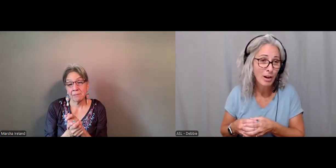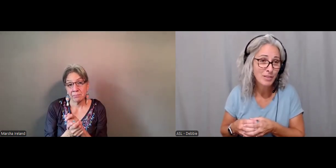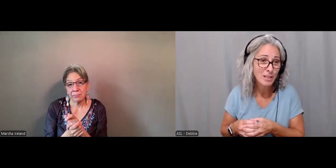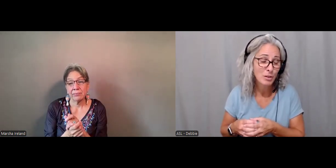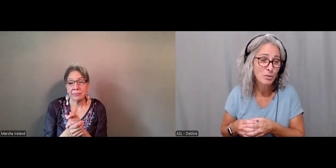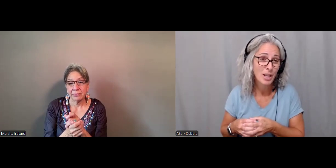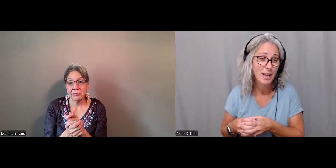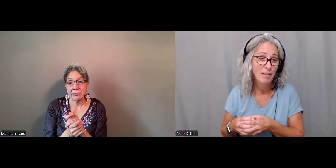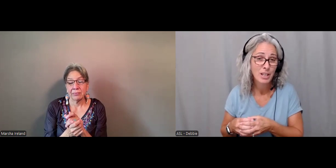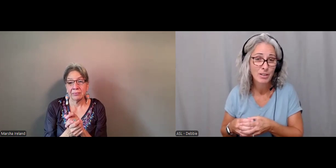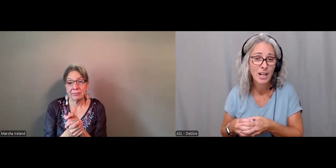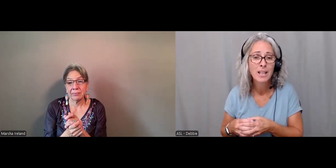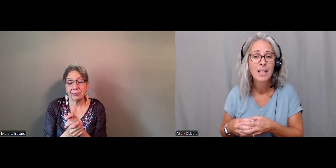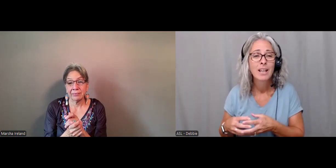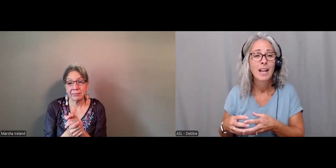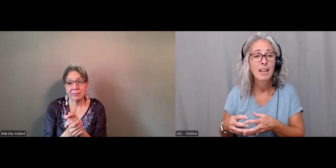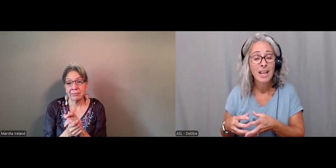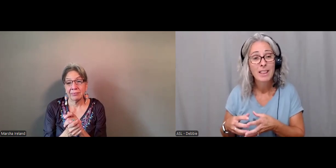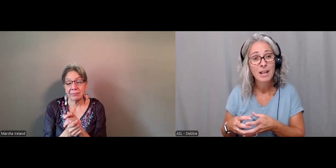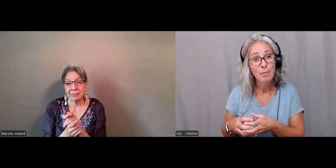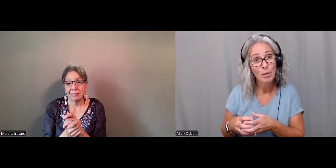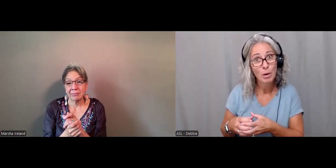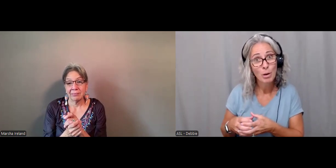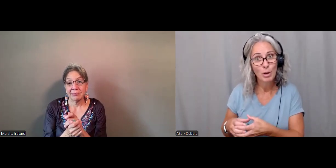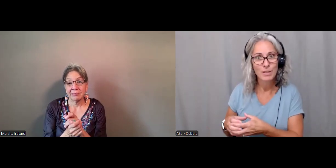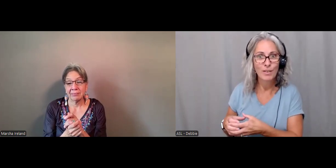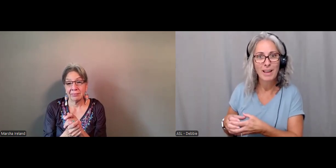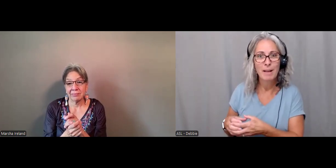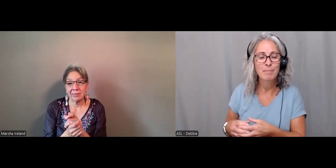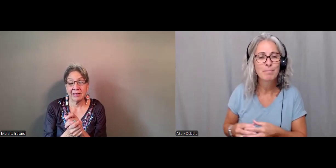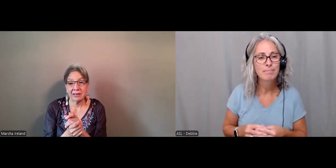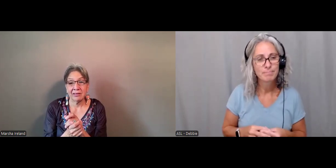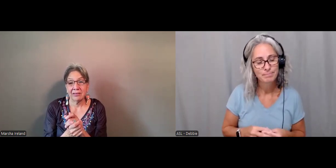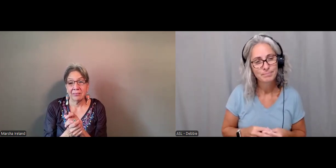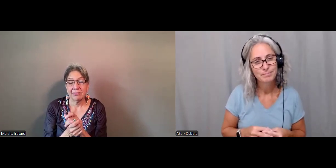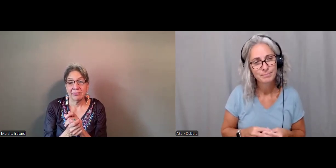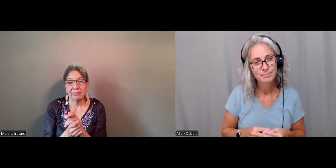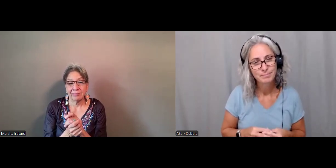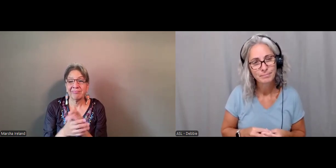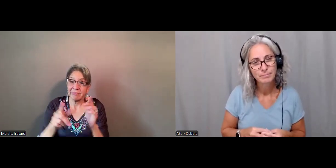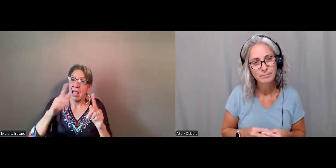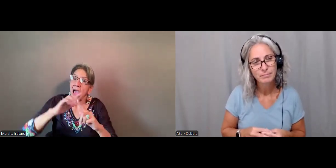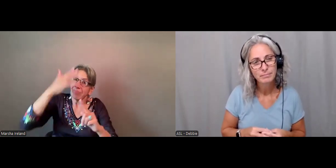quite often those that have hearing, and they think about what works for them.